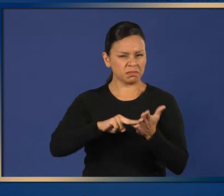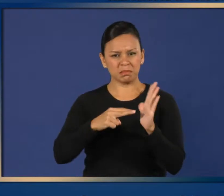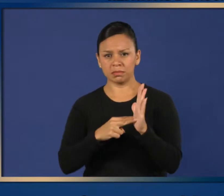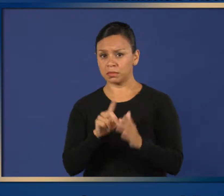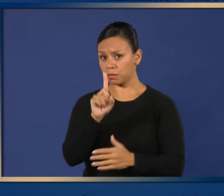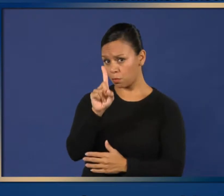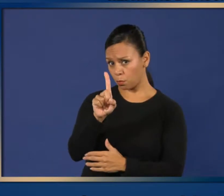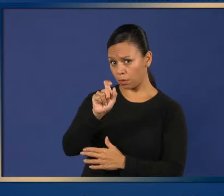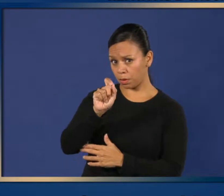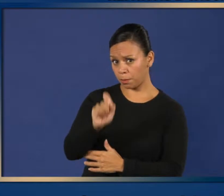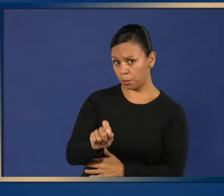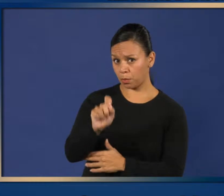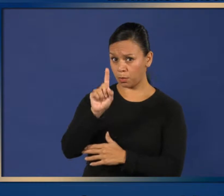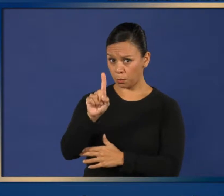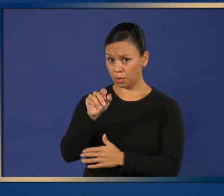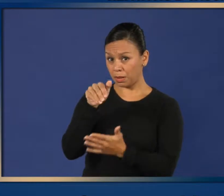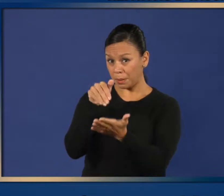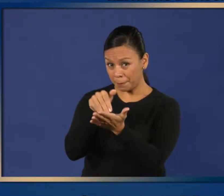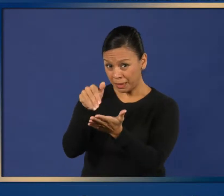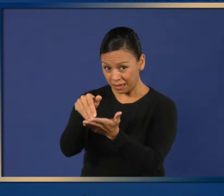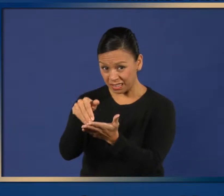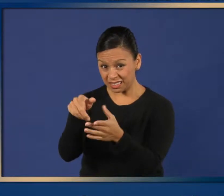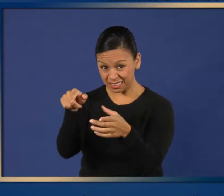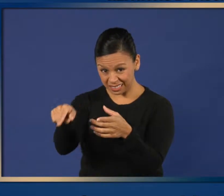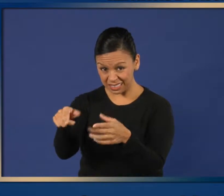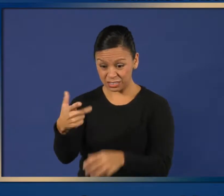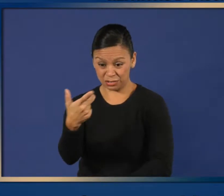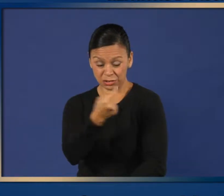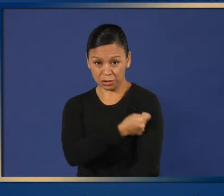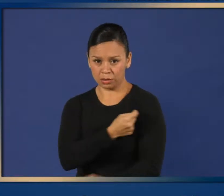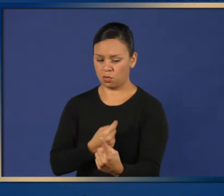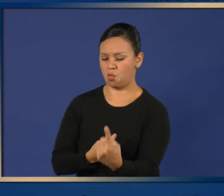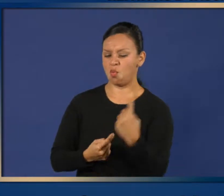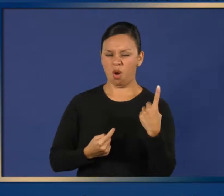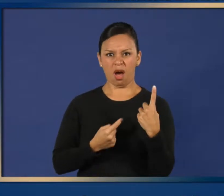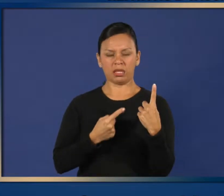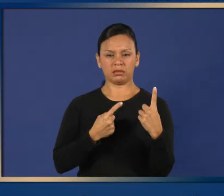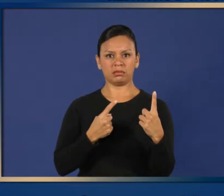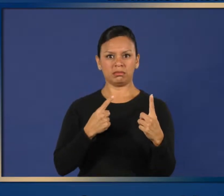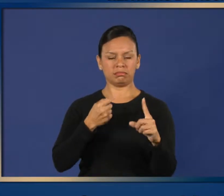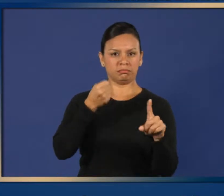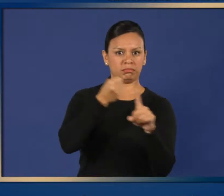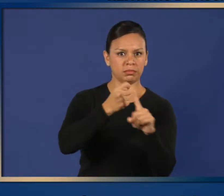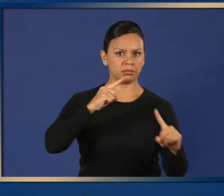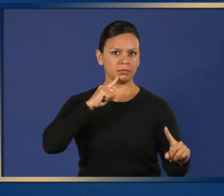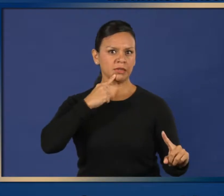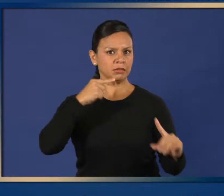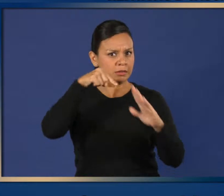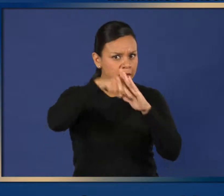once in 1.1 million doses.